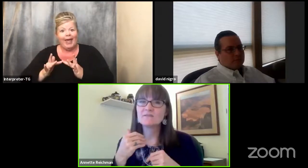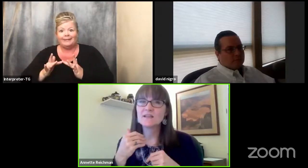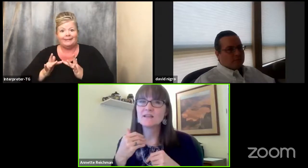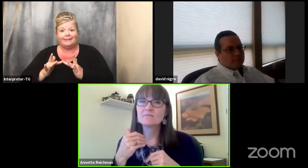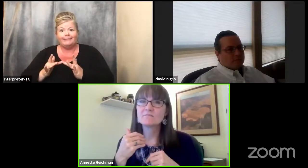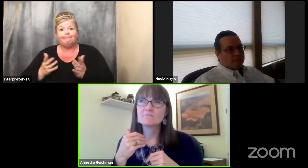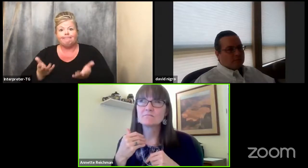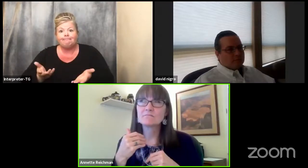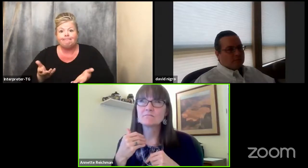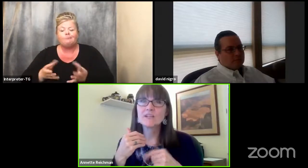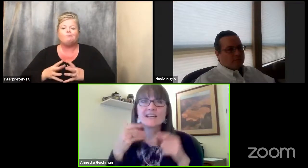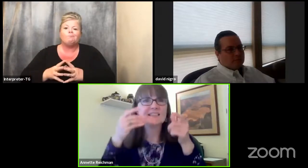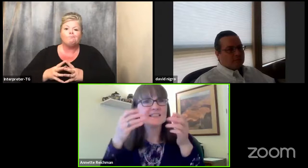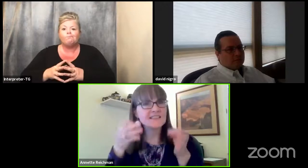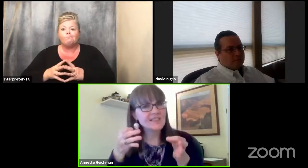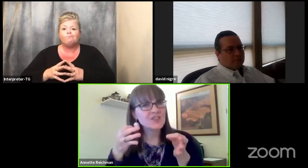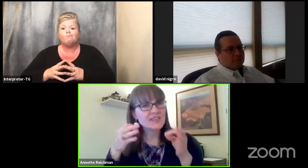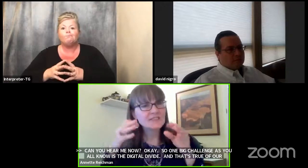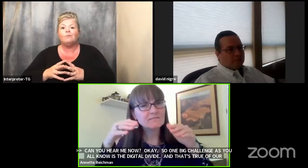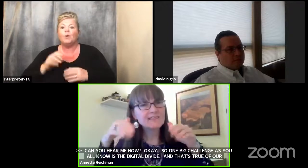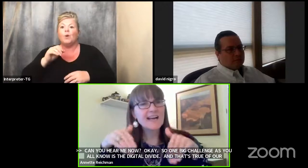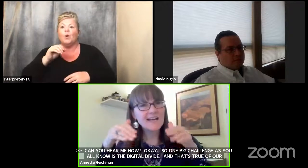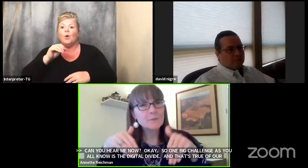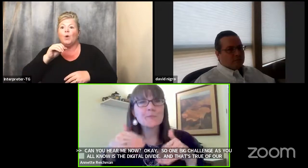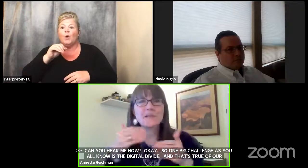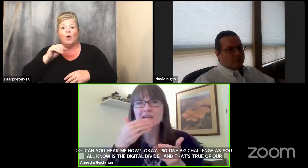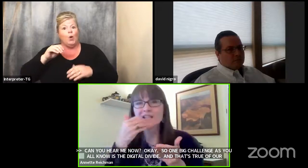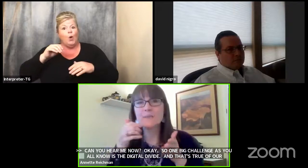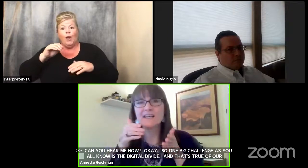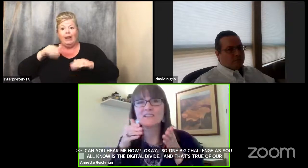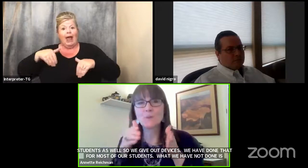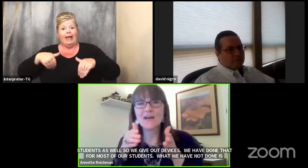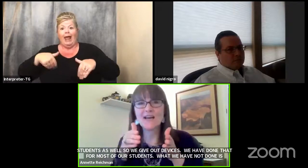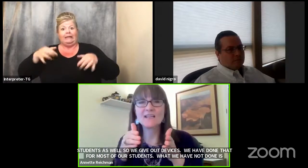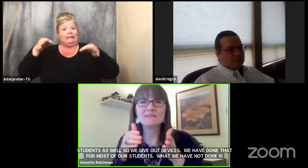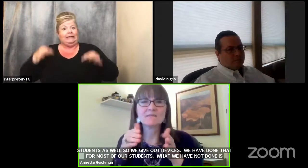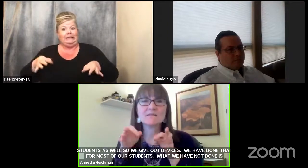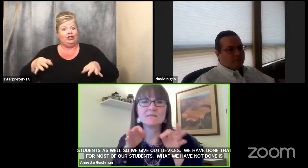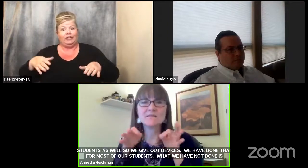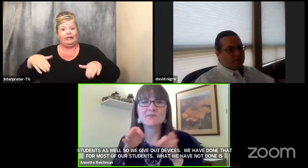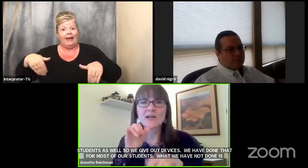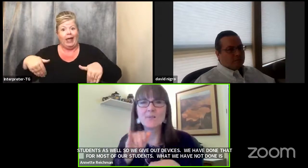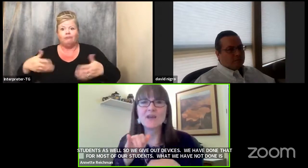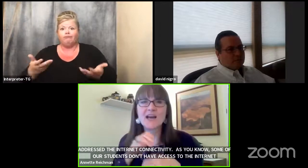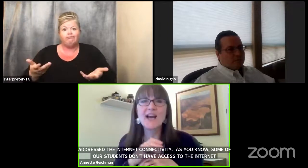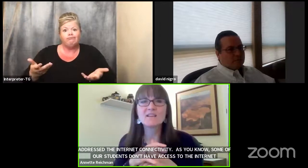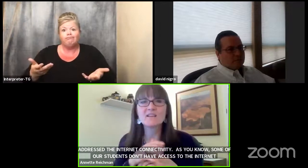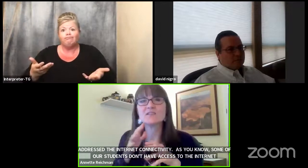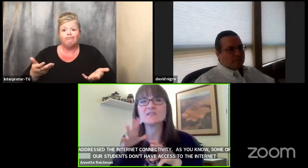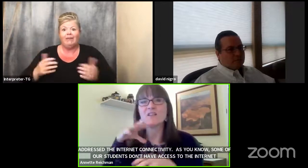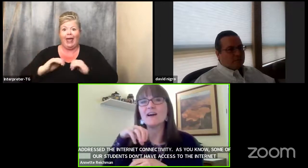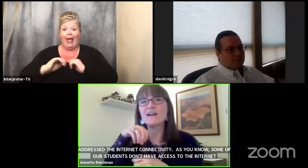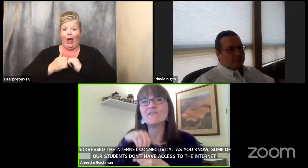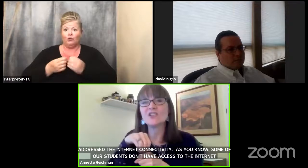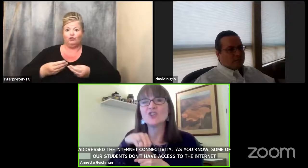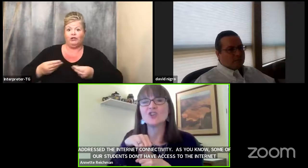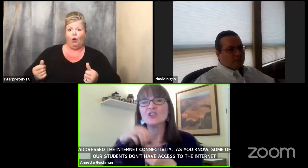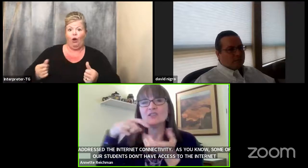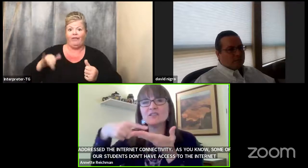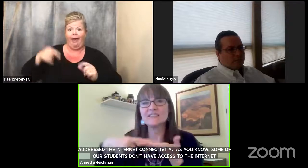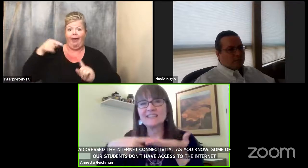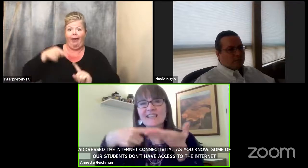have a decision yet, maybe the best way to describe that. There's a lot